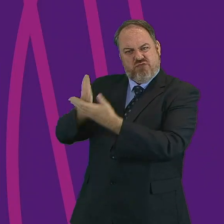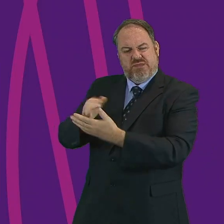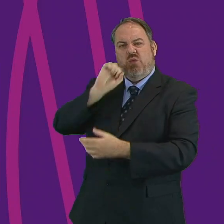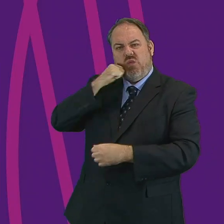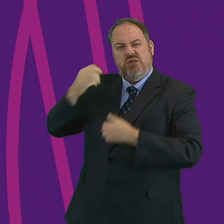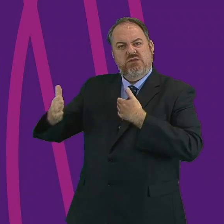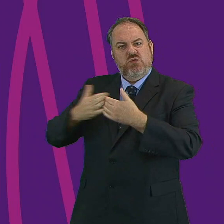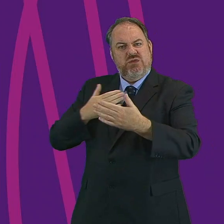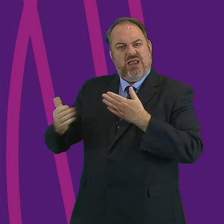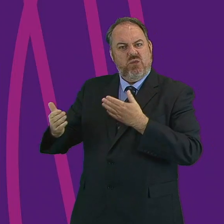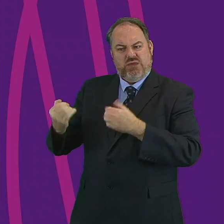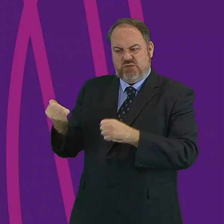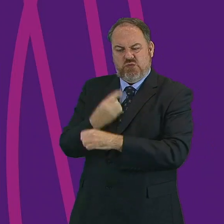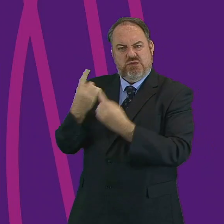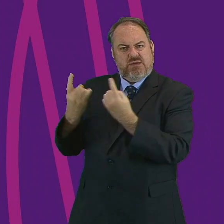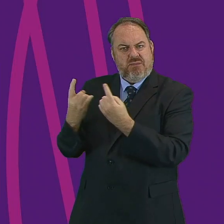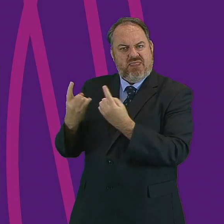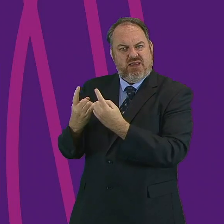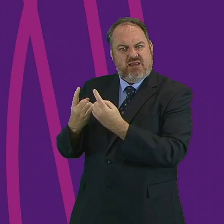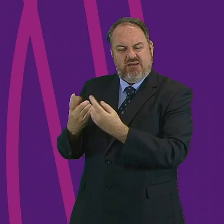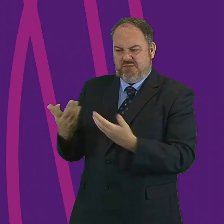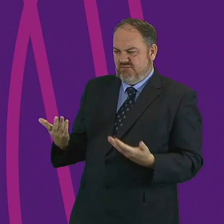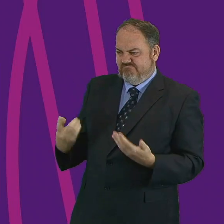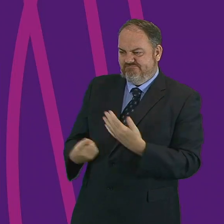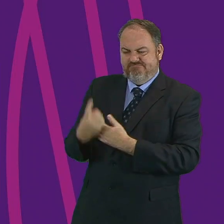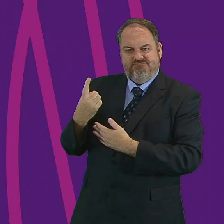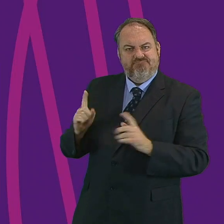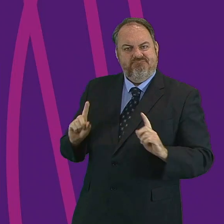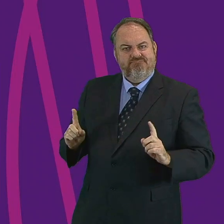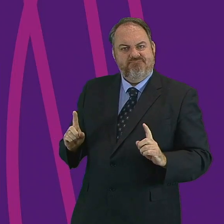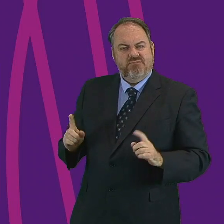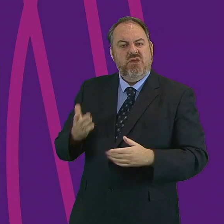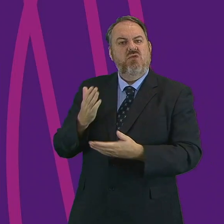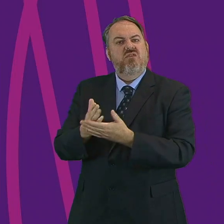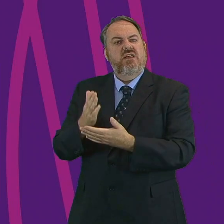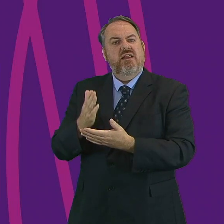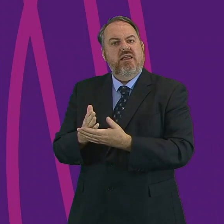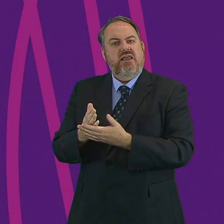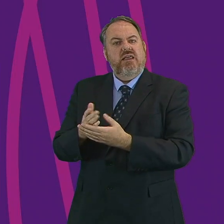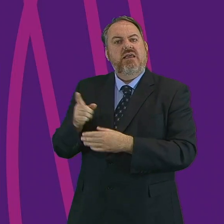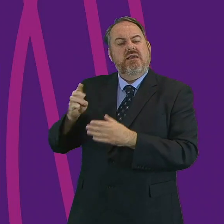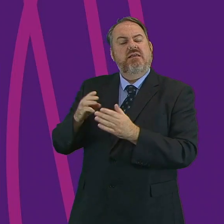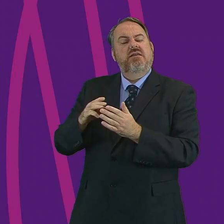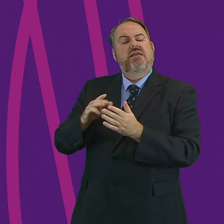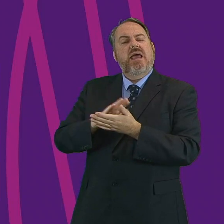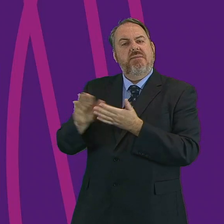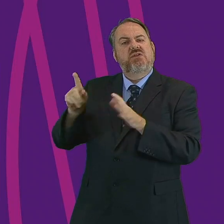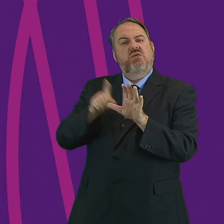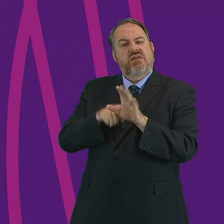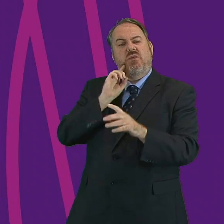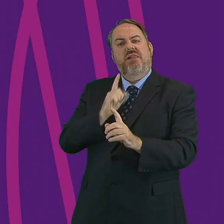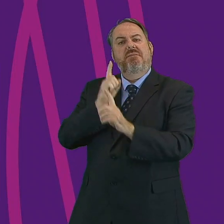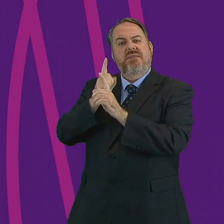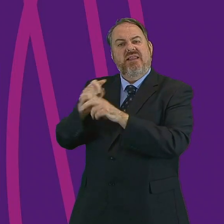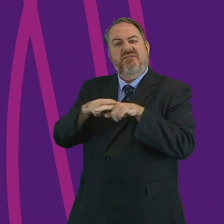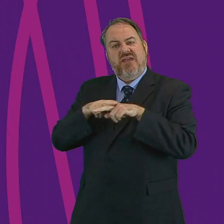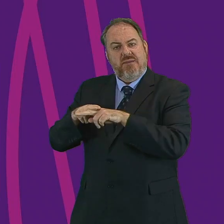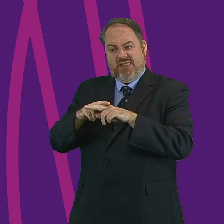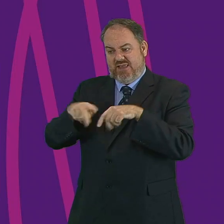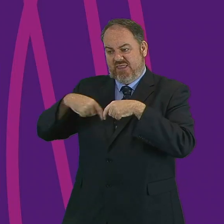time he delivered on that. I know that the Justice Secretary is now meeting again with Michelle's family next week. 2 years on, will they finally be getting the action they